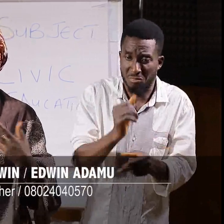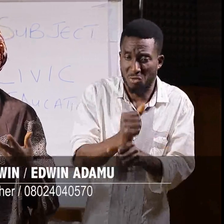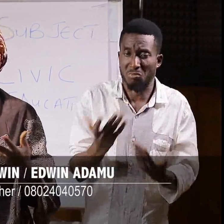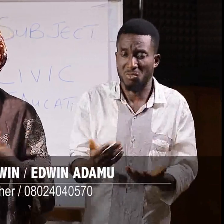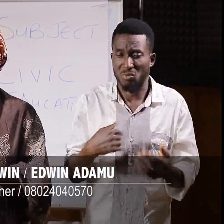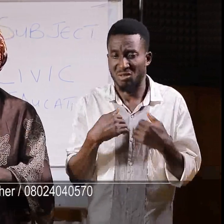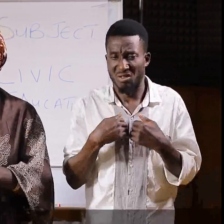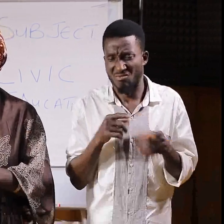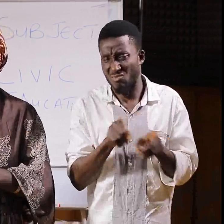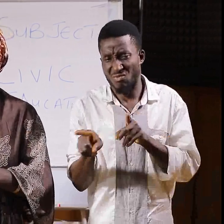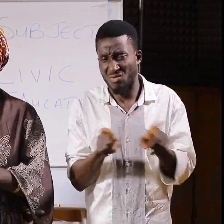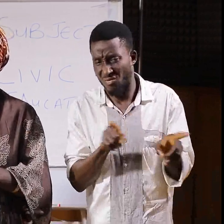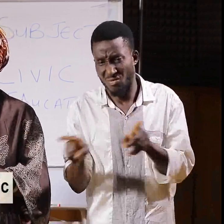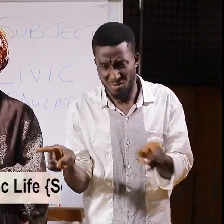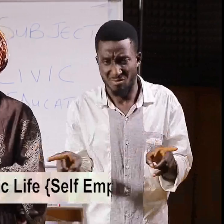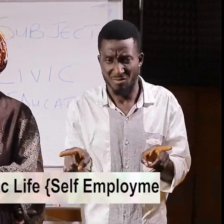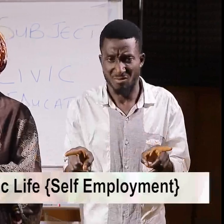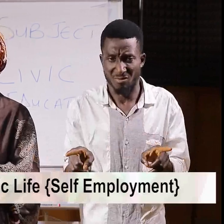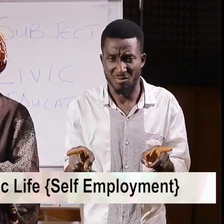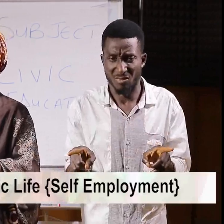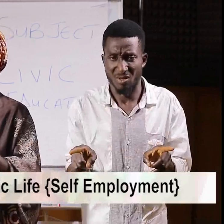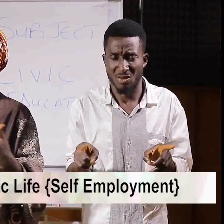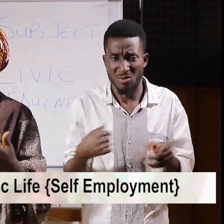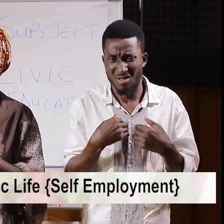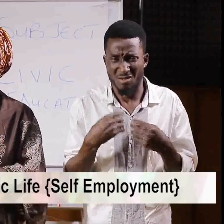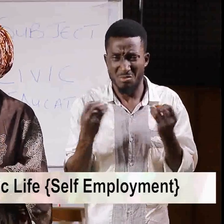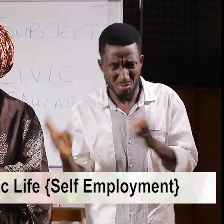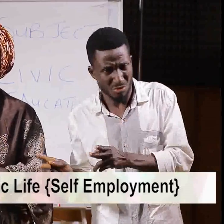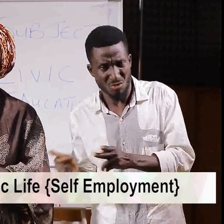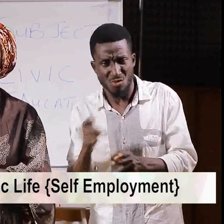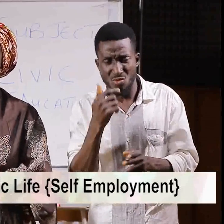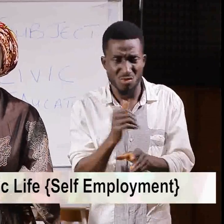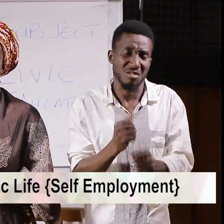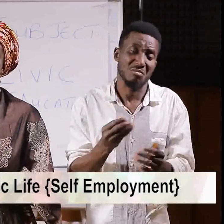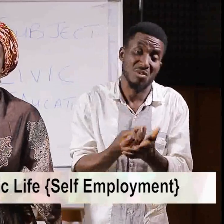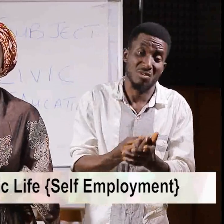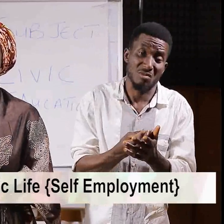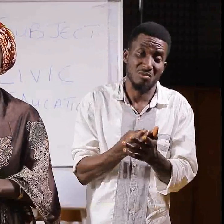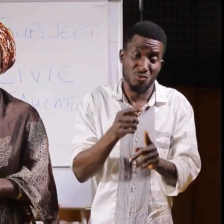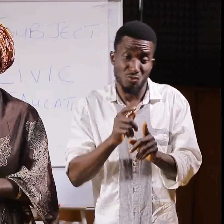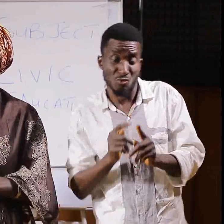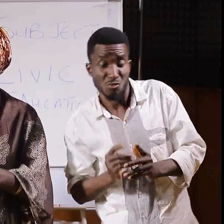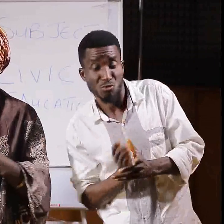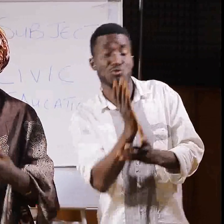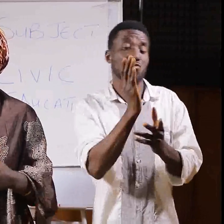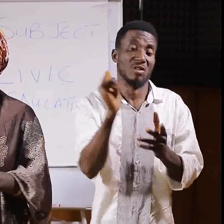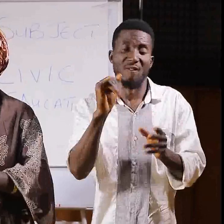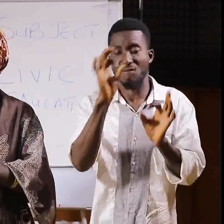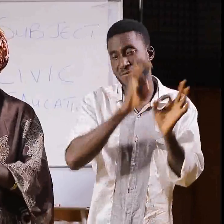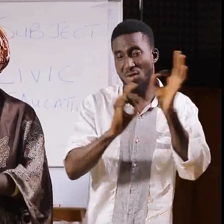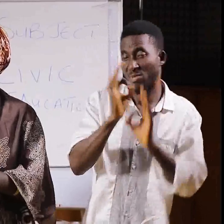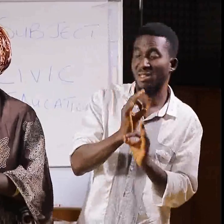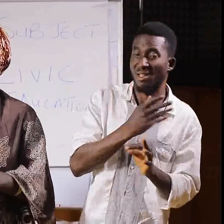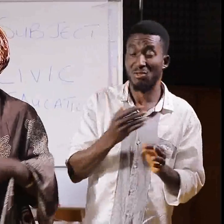We have testimonies of people who got their capital through their family and friends, and today they